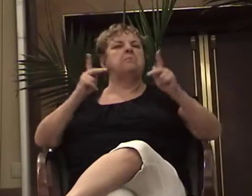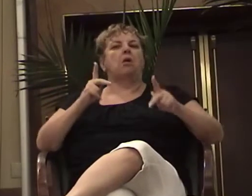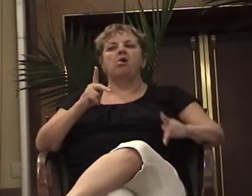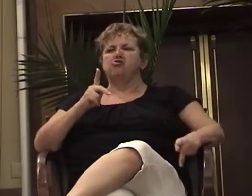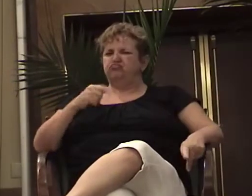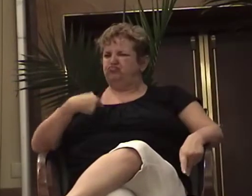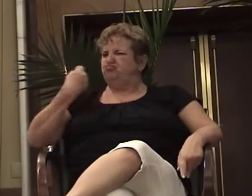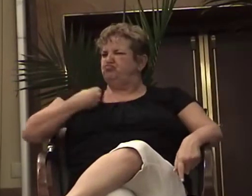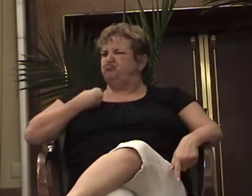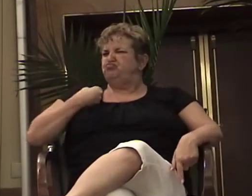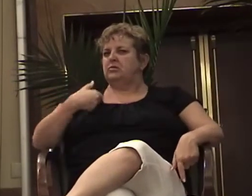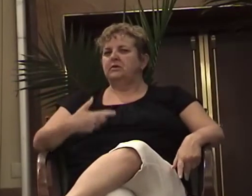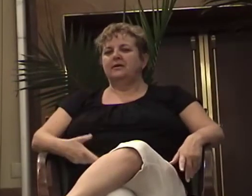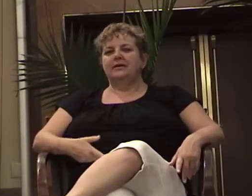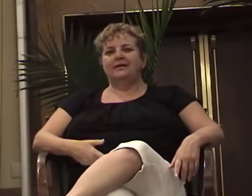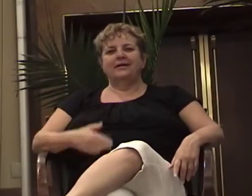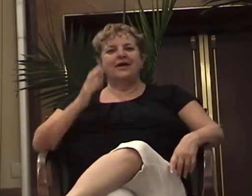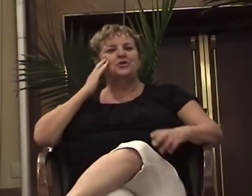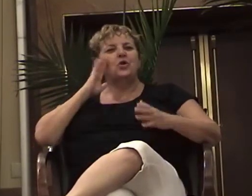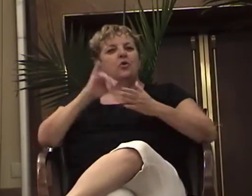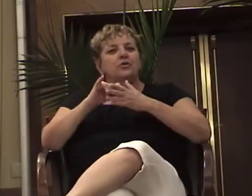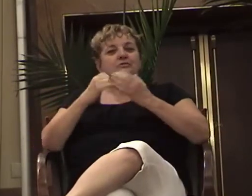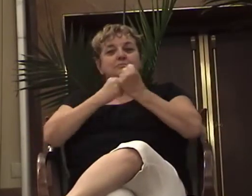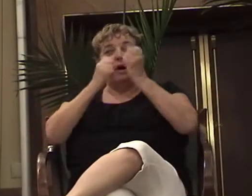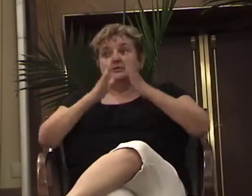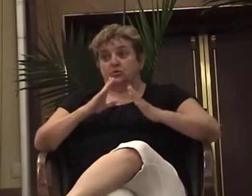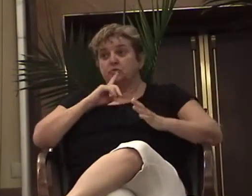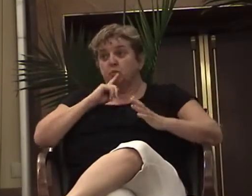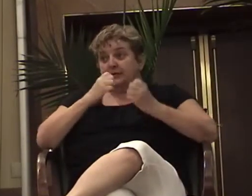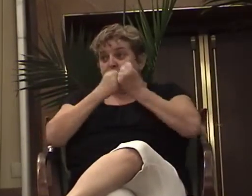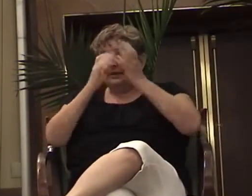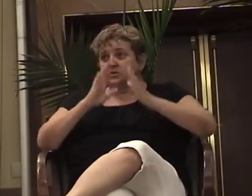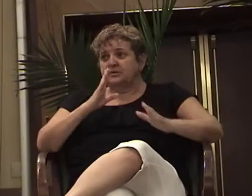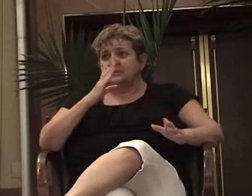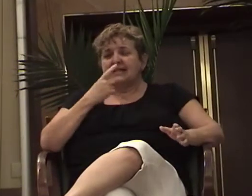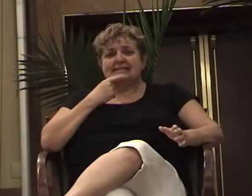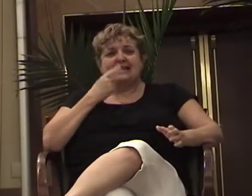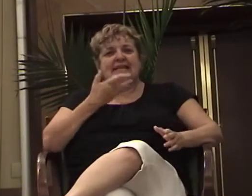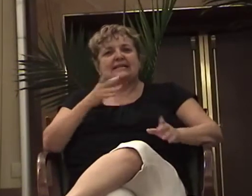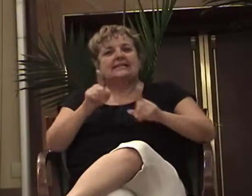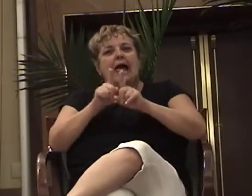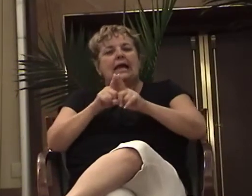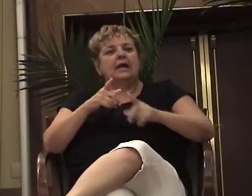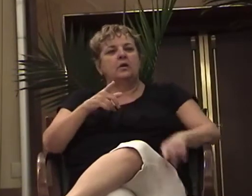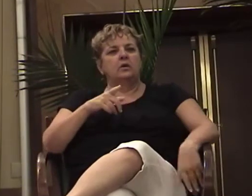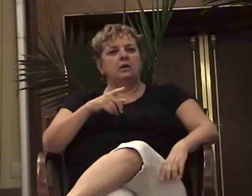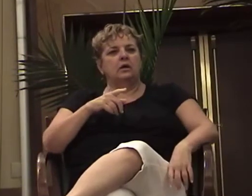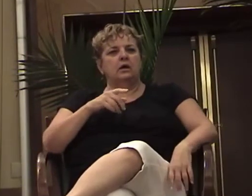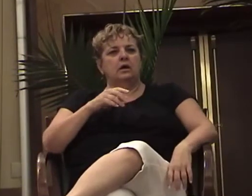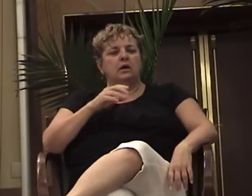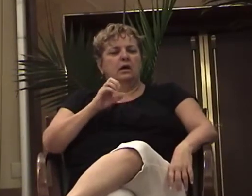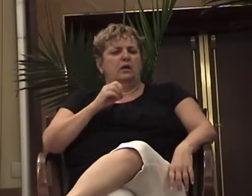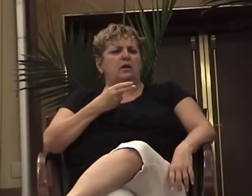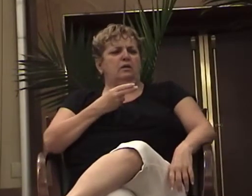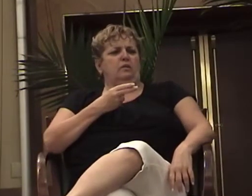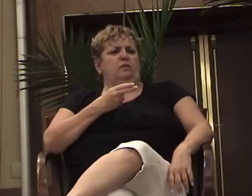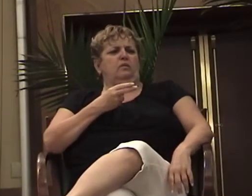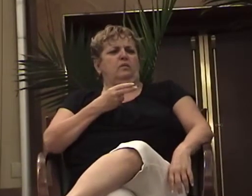And you know, you get those sponsors, the real ones, who say things like, "Ew, I'm scared." You know what I